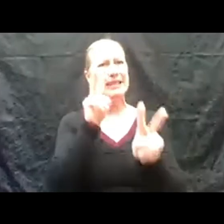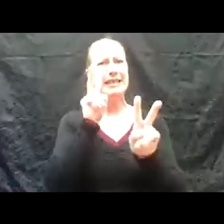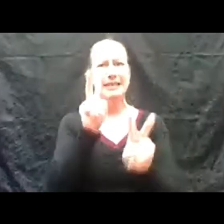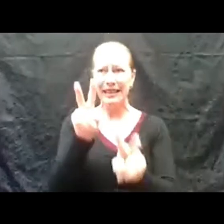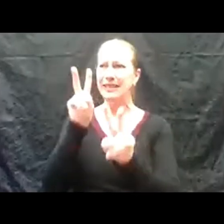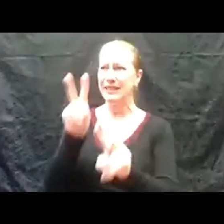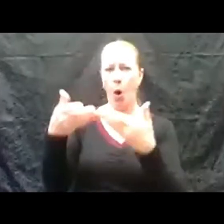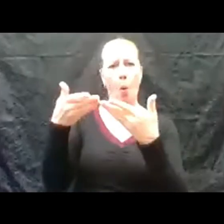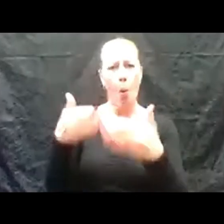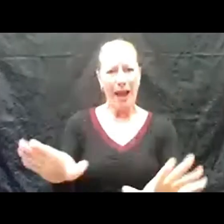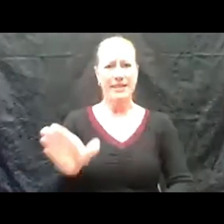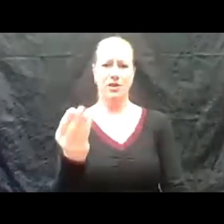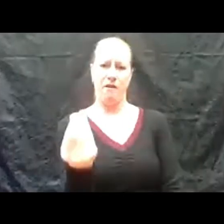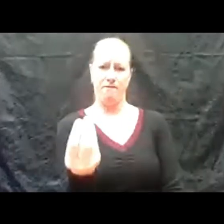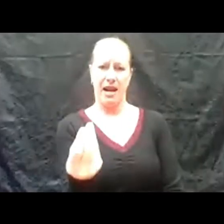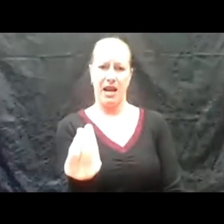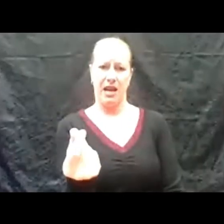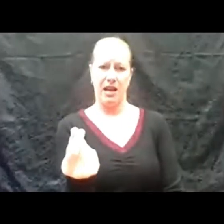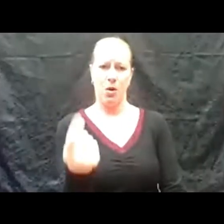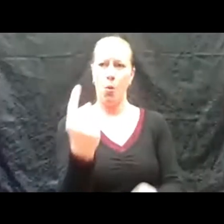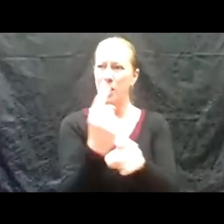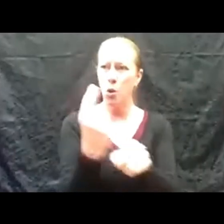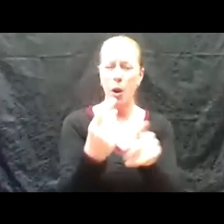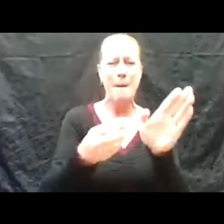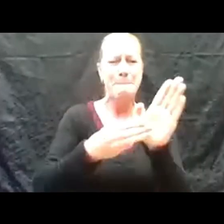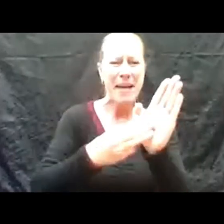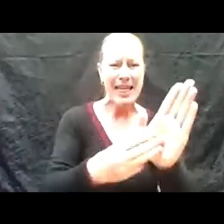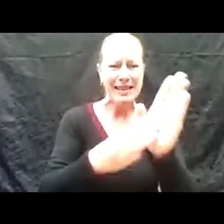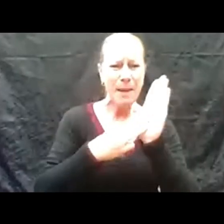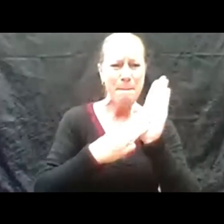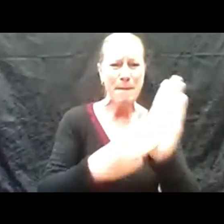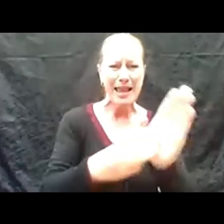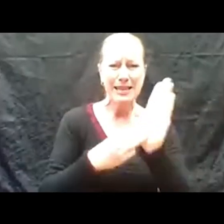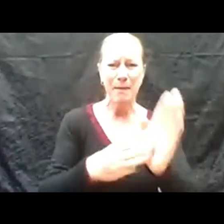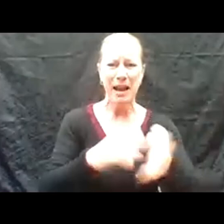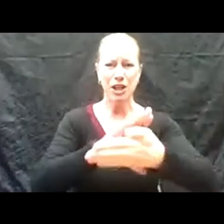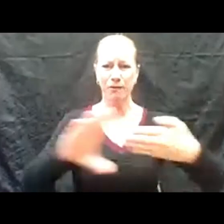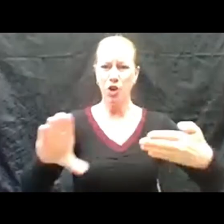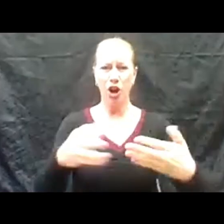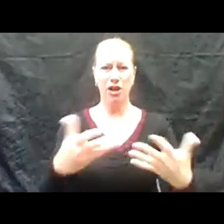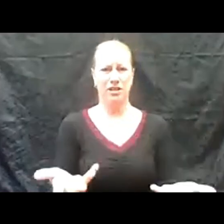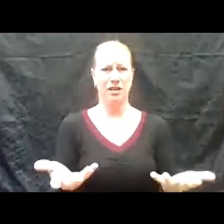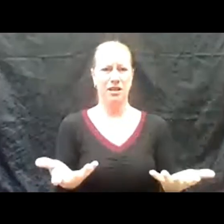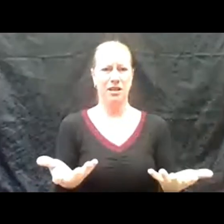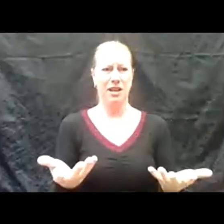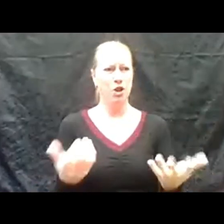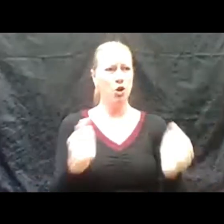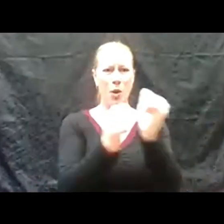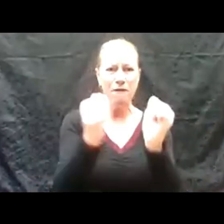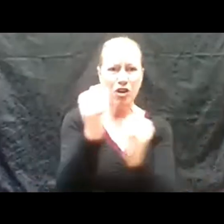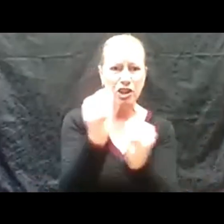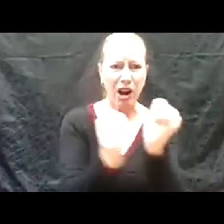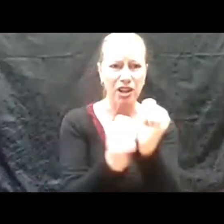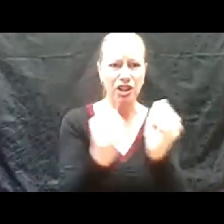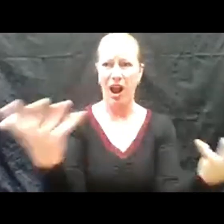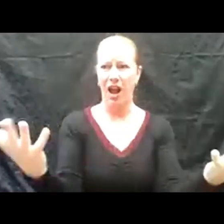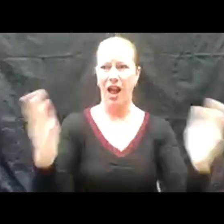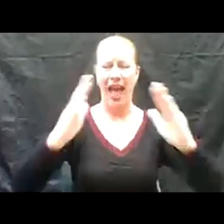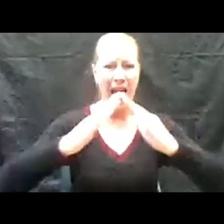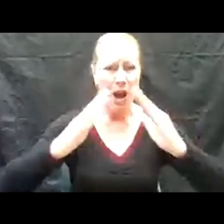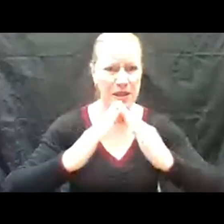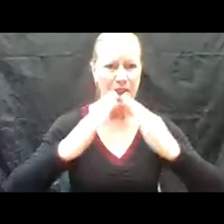waste of money. We're talking billions and billions of dollars here going into infrastructure,